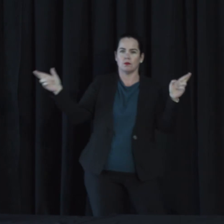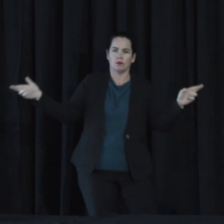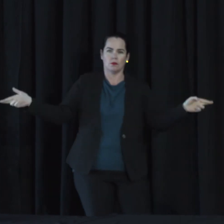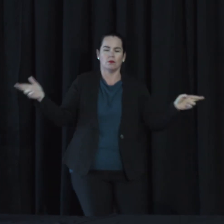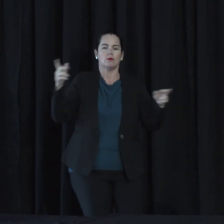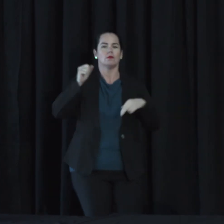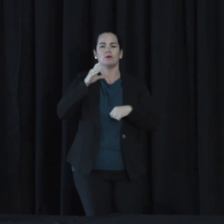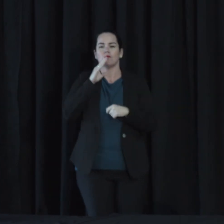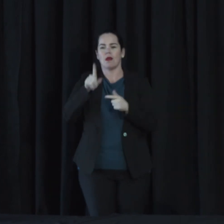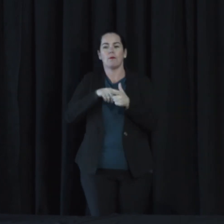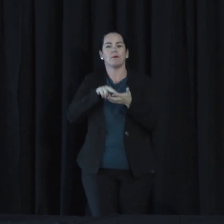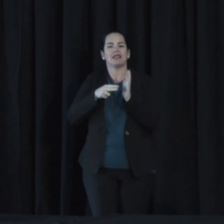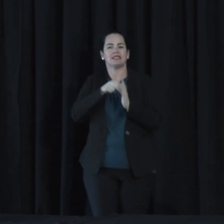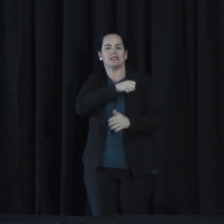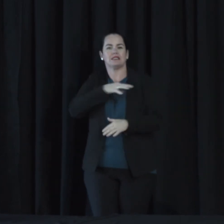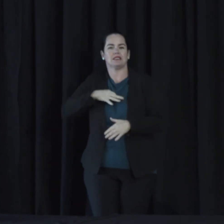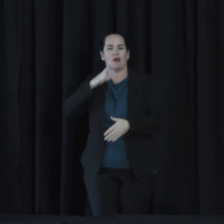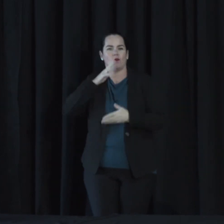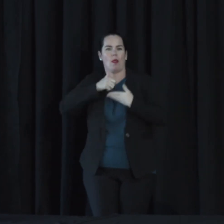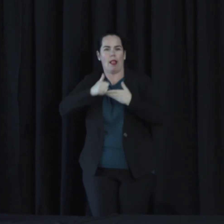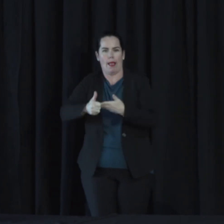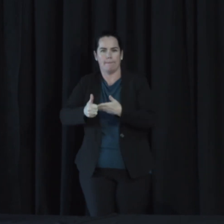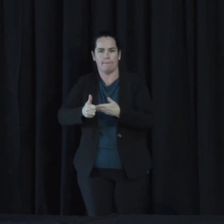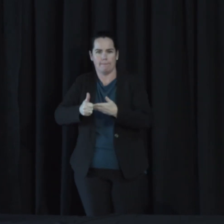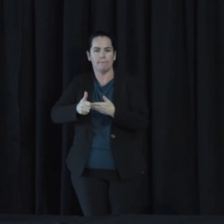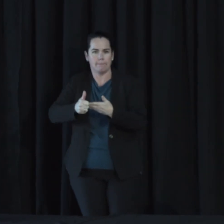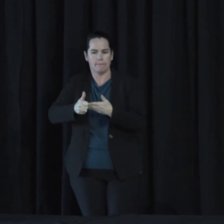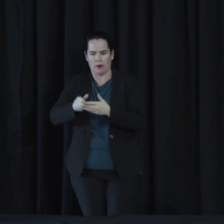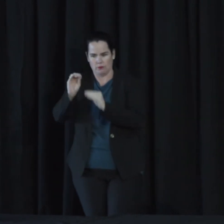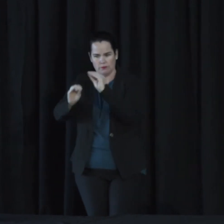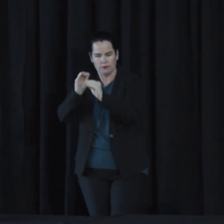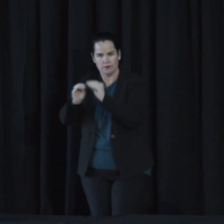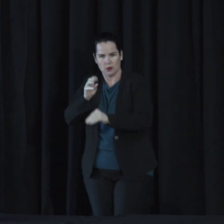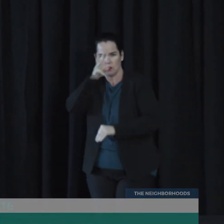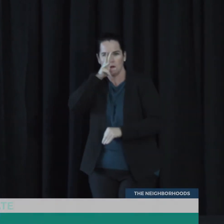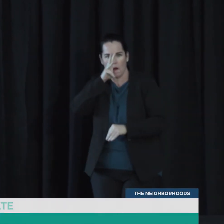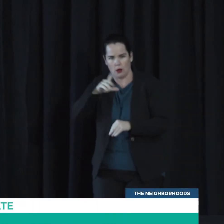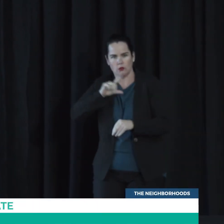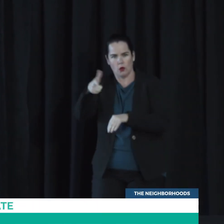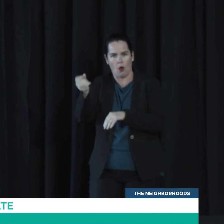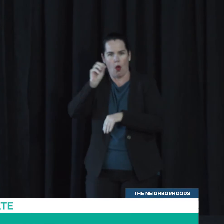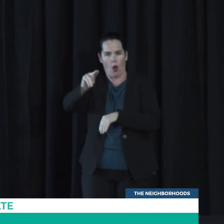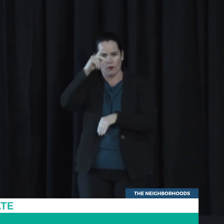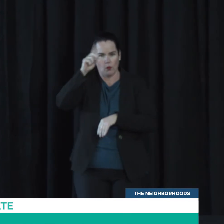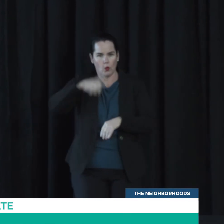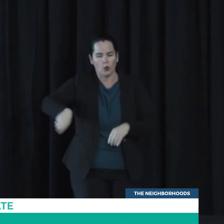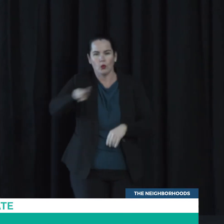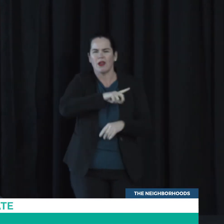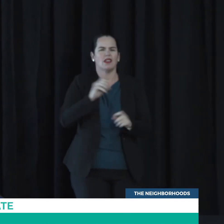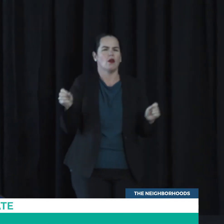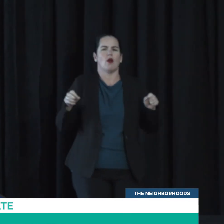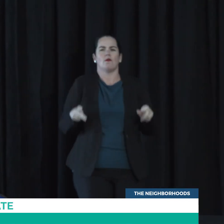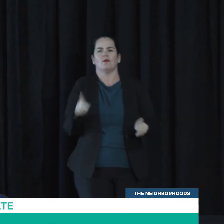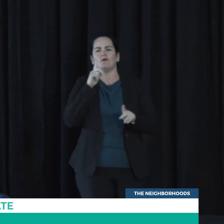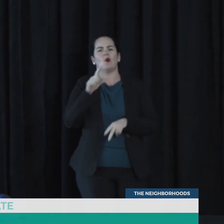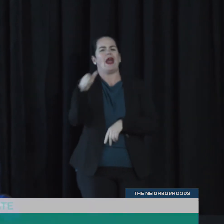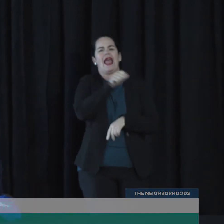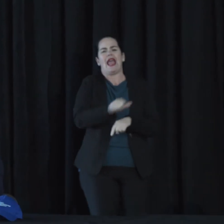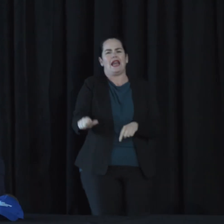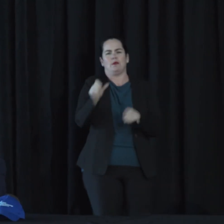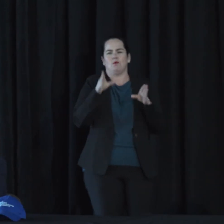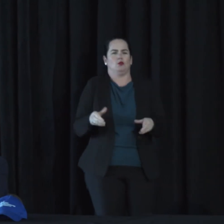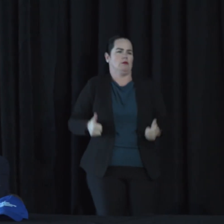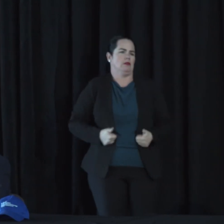to take care of the problem. And so this is an opportunity for any Detroiter who is